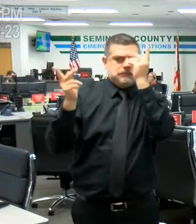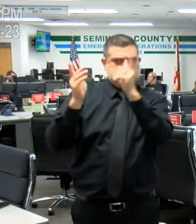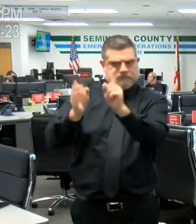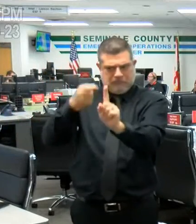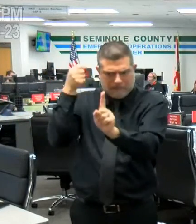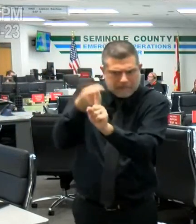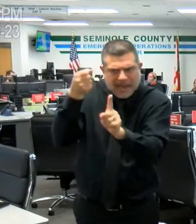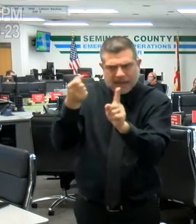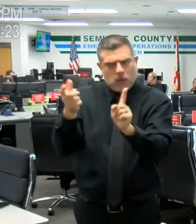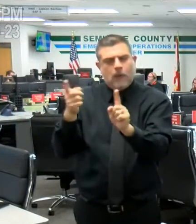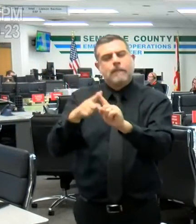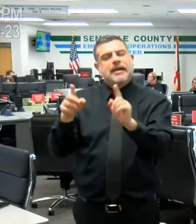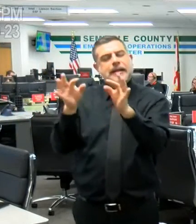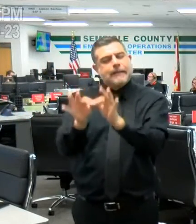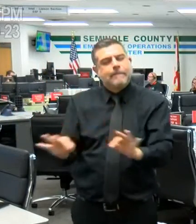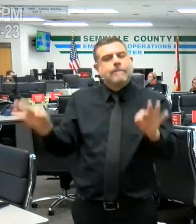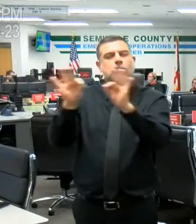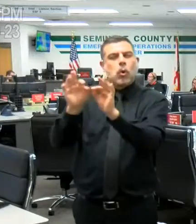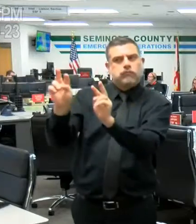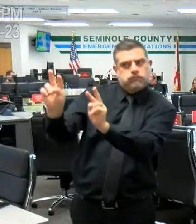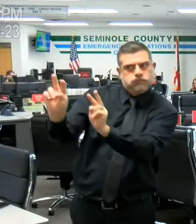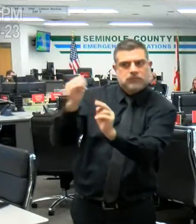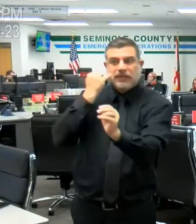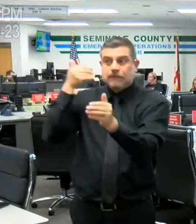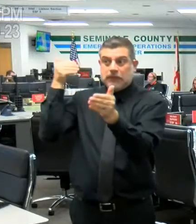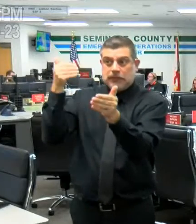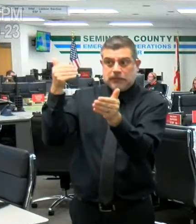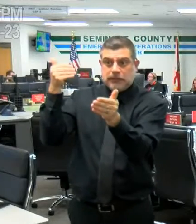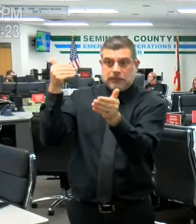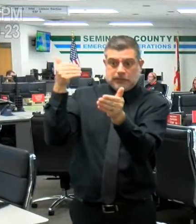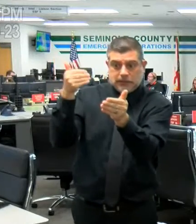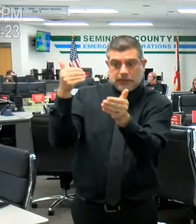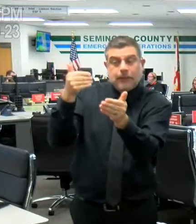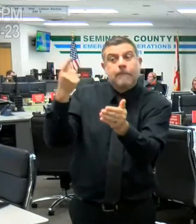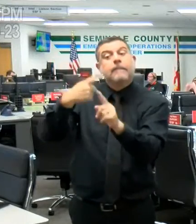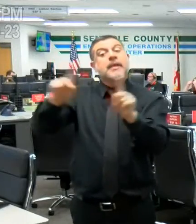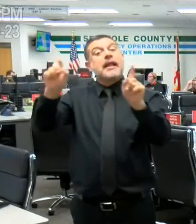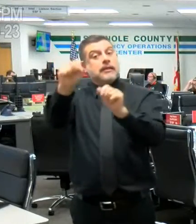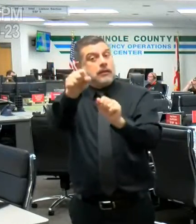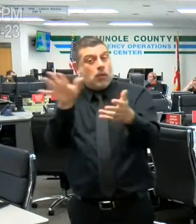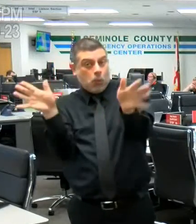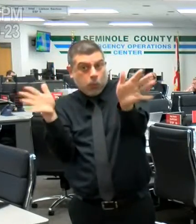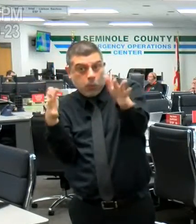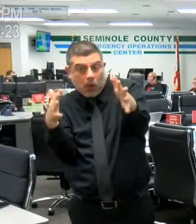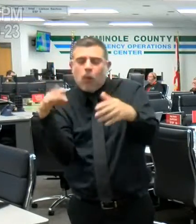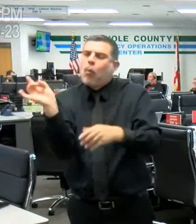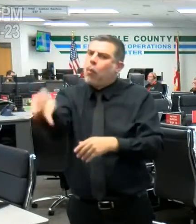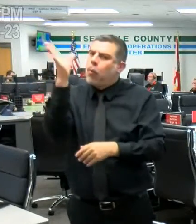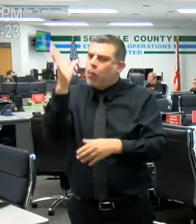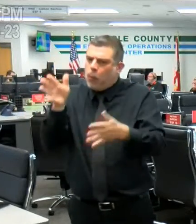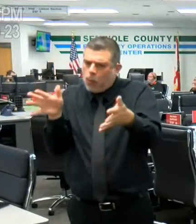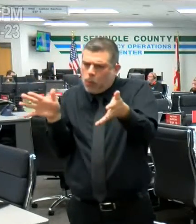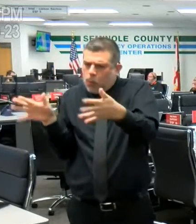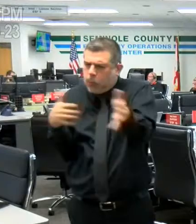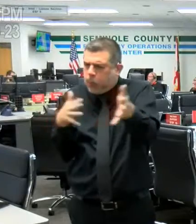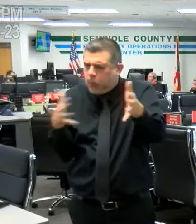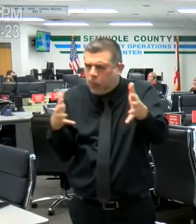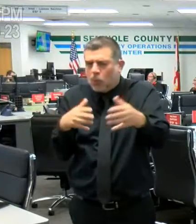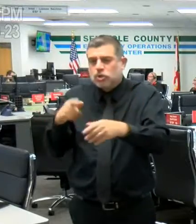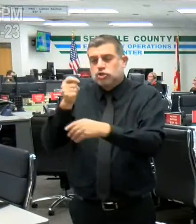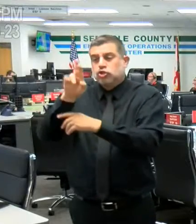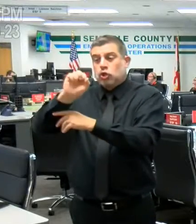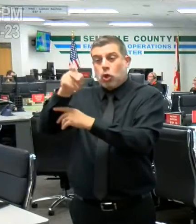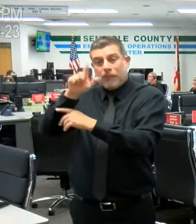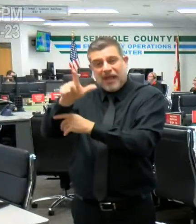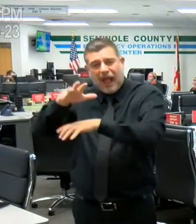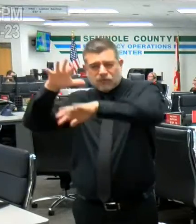the stronger the winds may be, the stronger those squall lines may be. So really, when we're talking about a hurricane, it is county-wide, because we don't know where